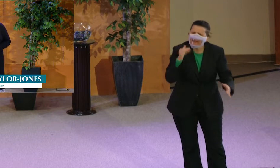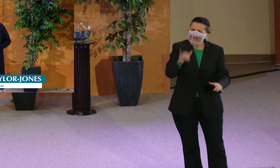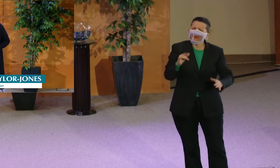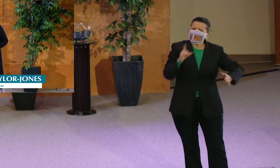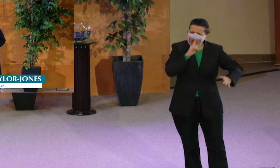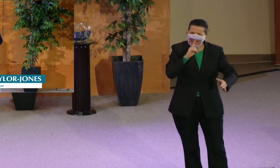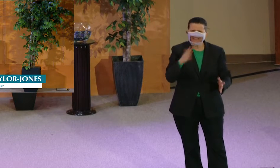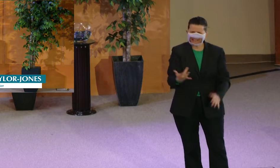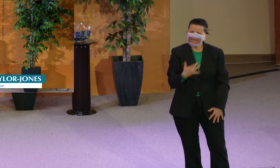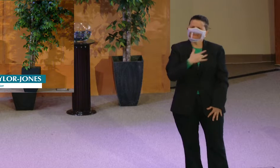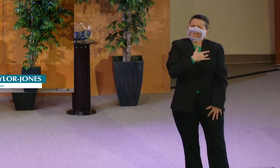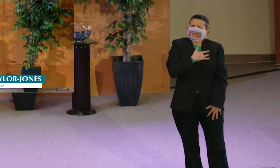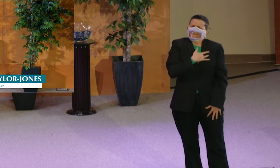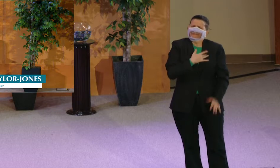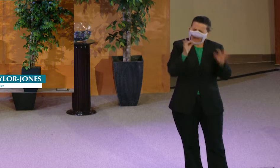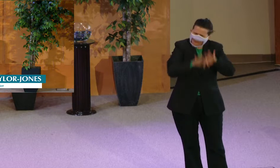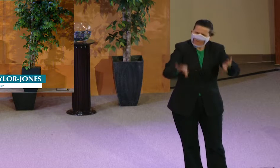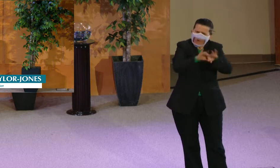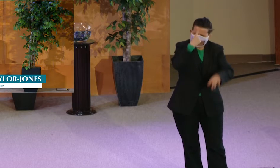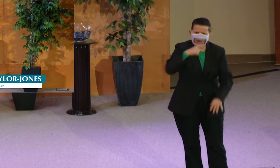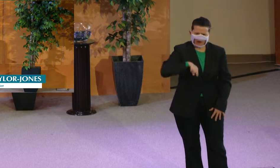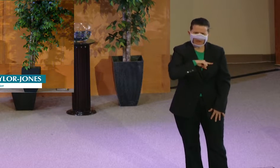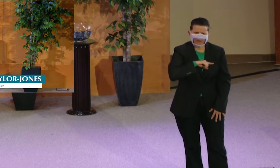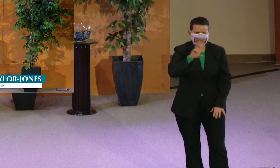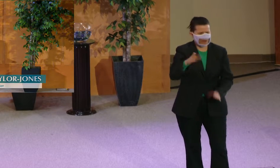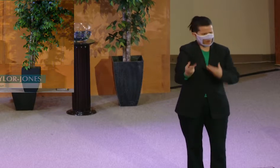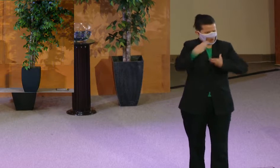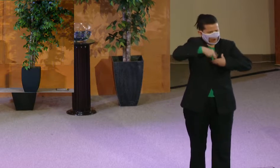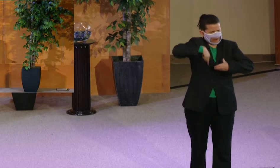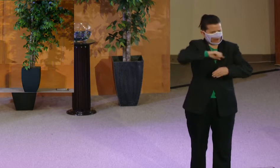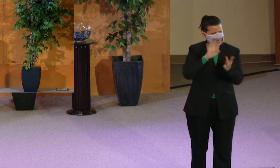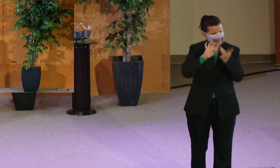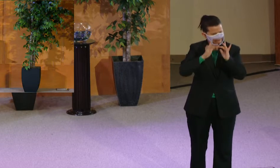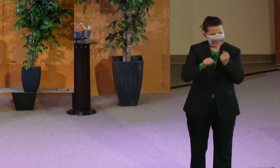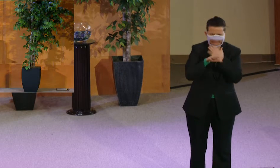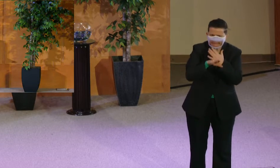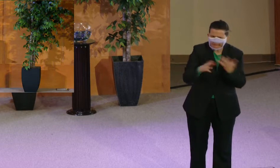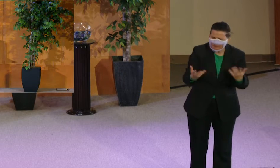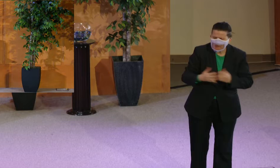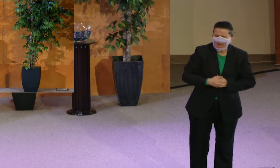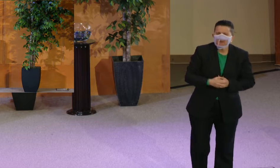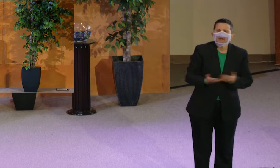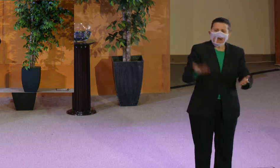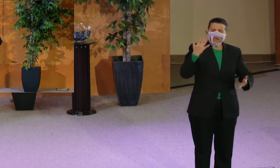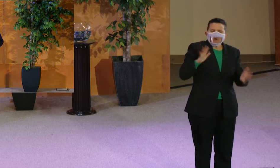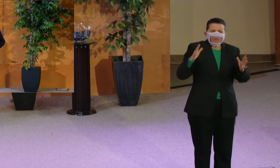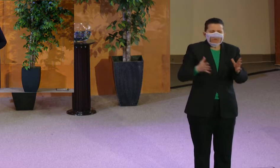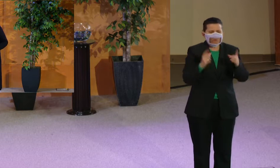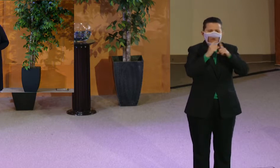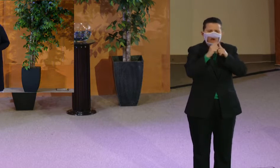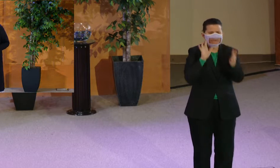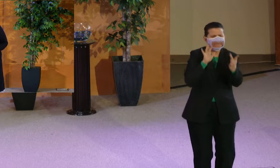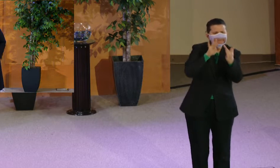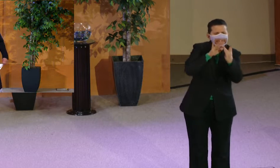you are joining us online for the first time, you can type connect in the comment section, and one of the ambassadors will reach out